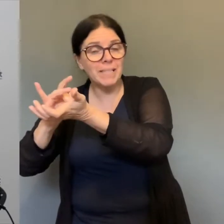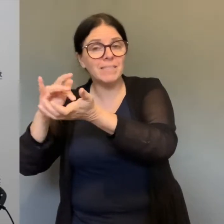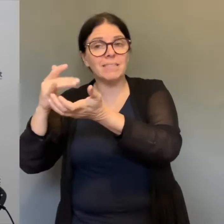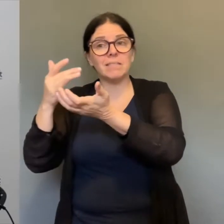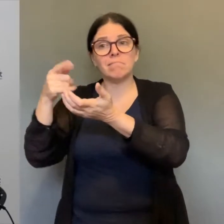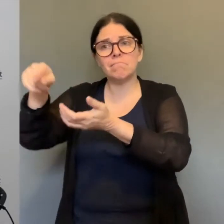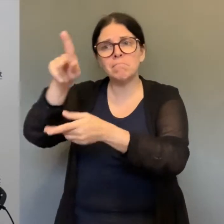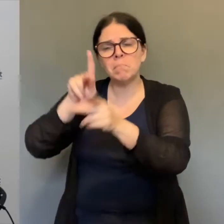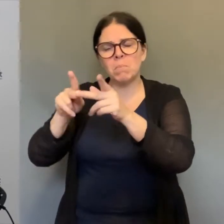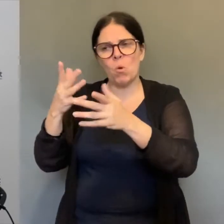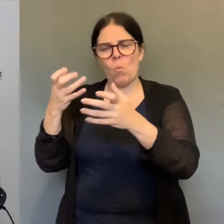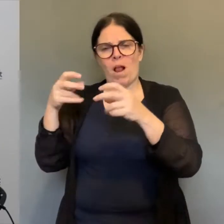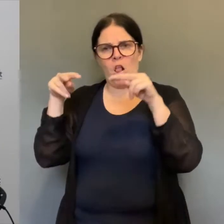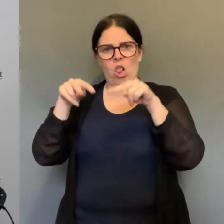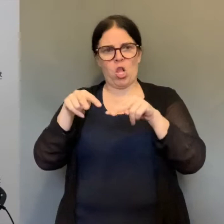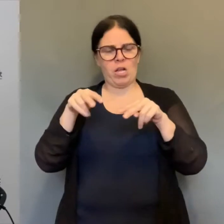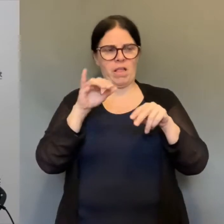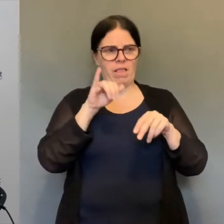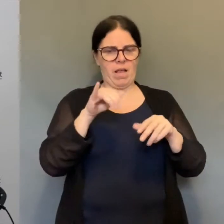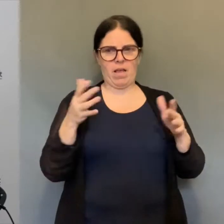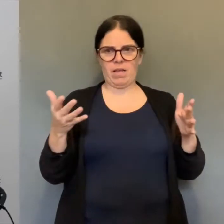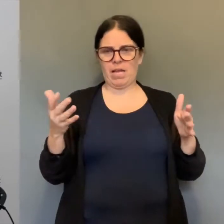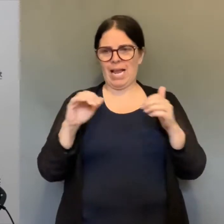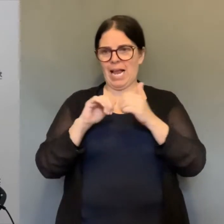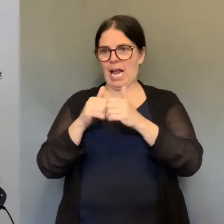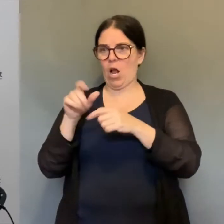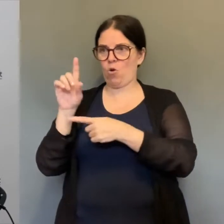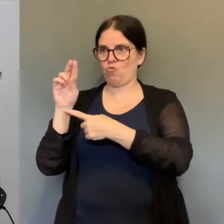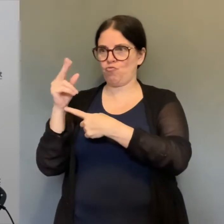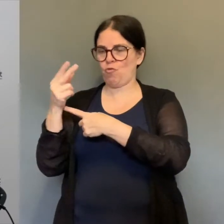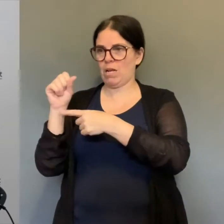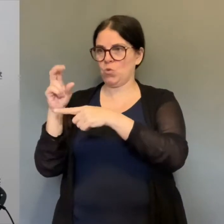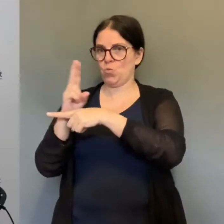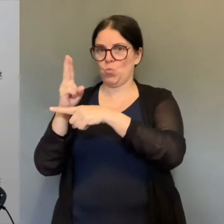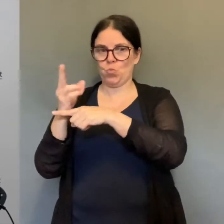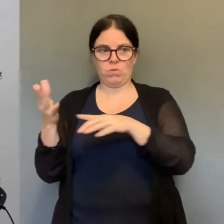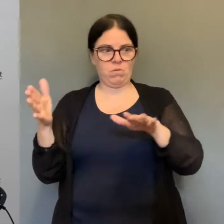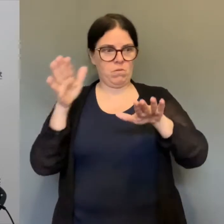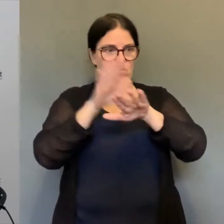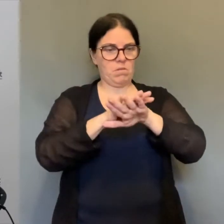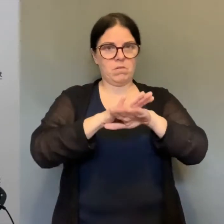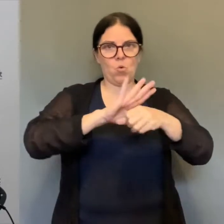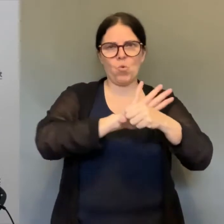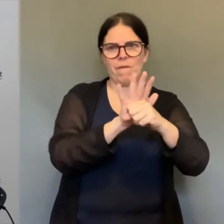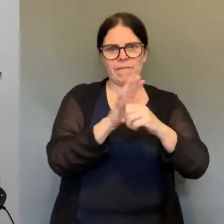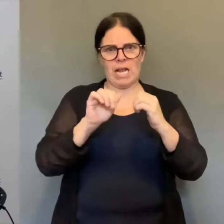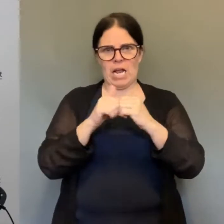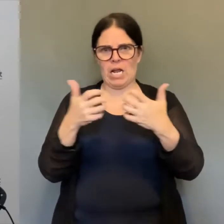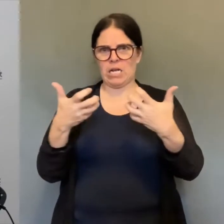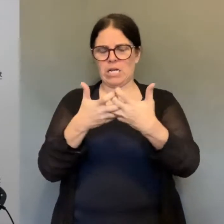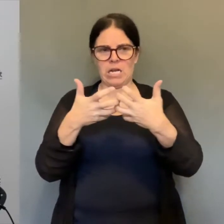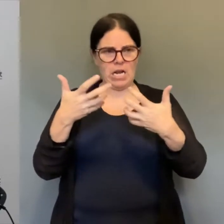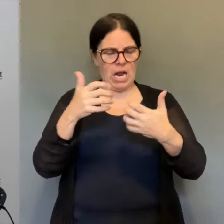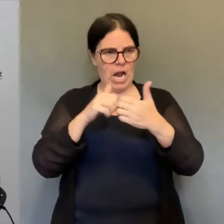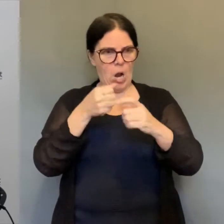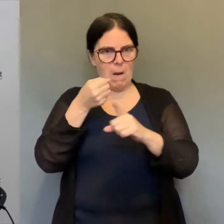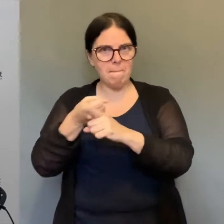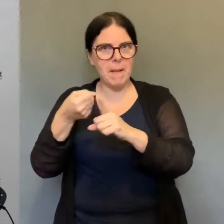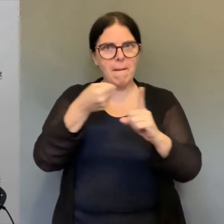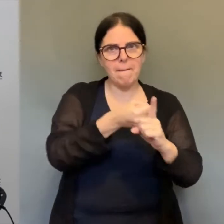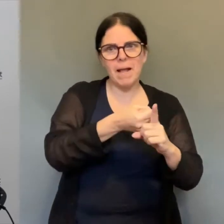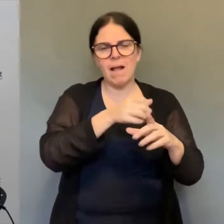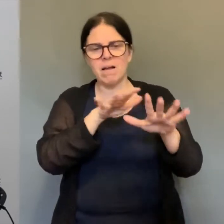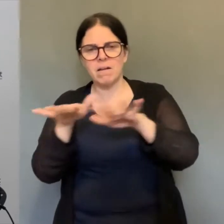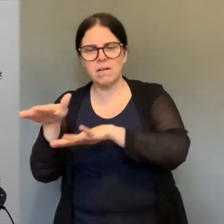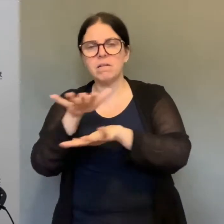content that has been added on our website includes what we know about people who use substance with specific needs and maybe at an